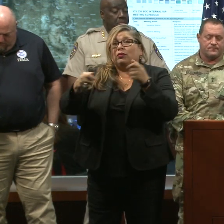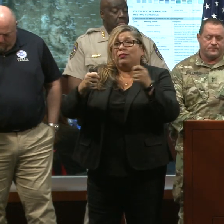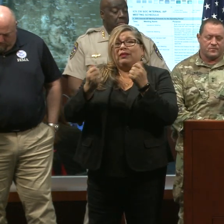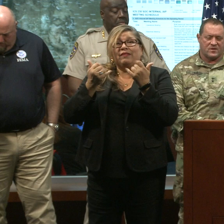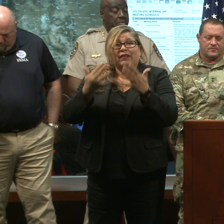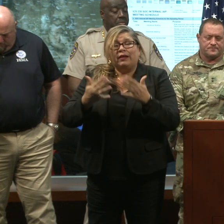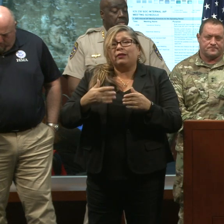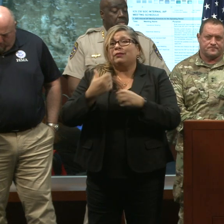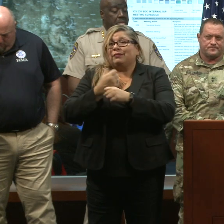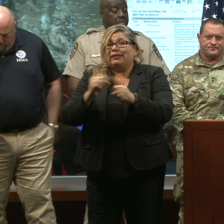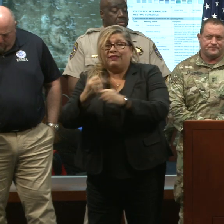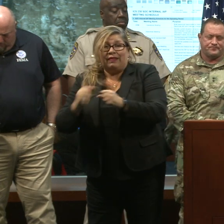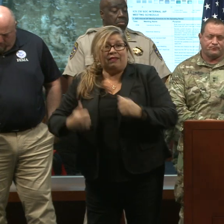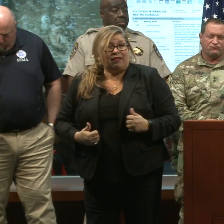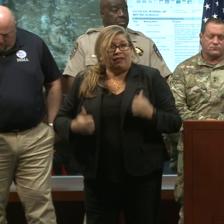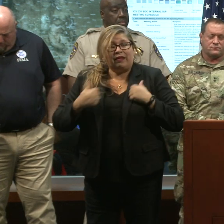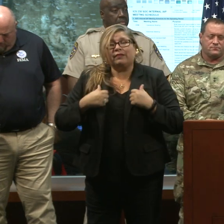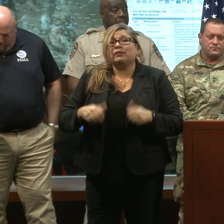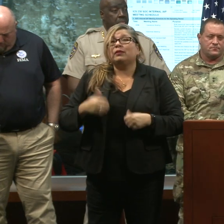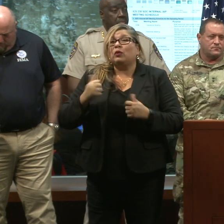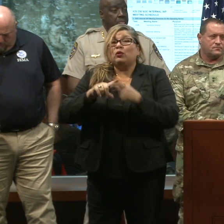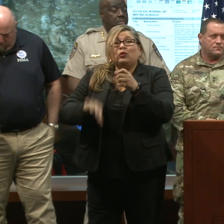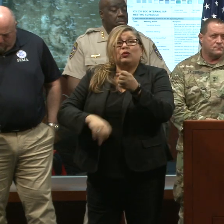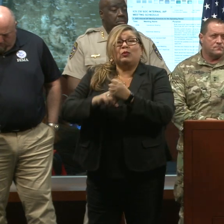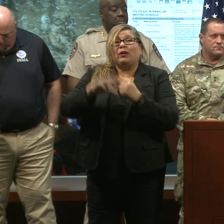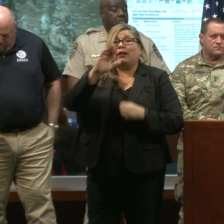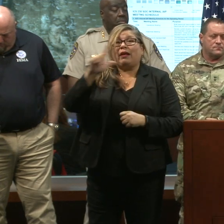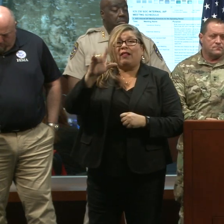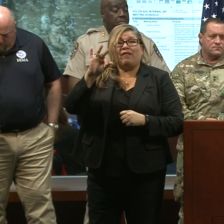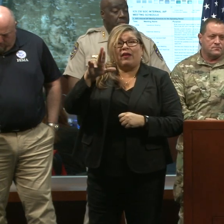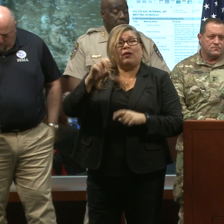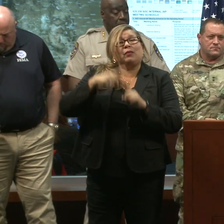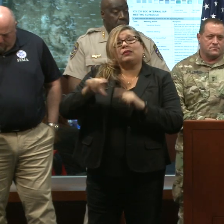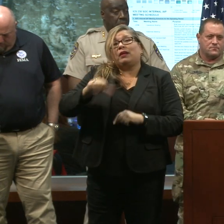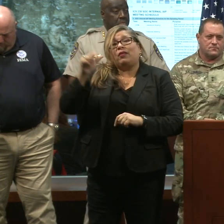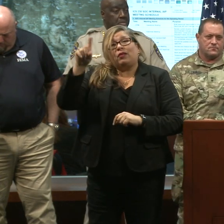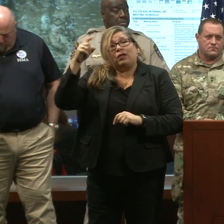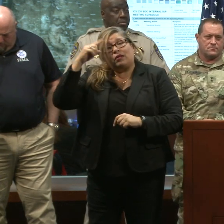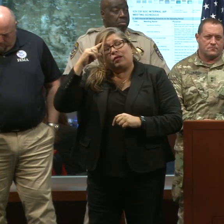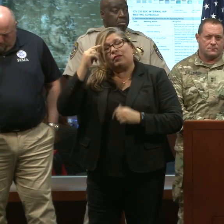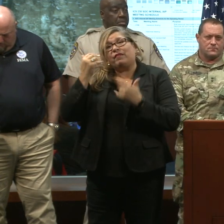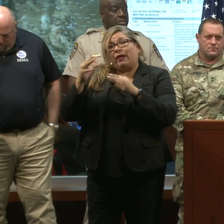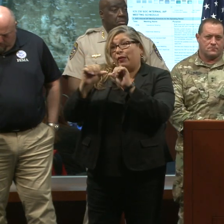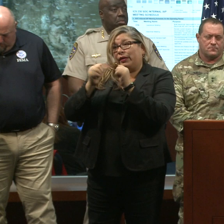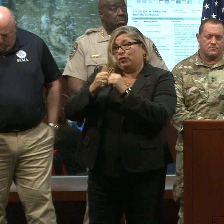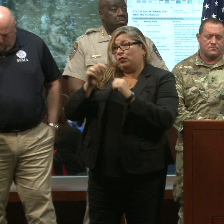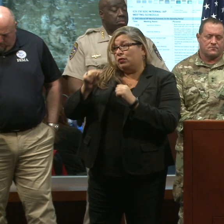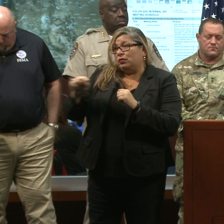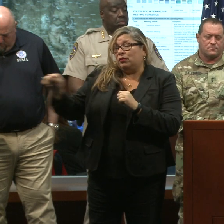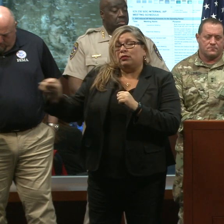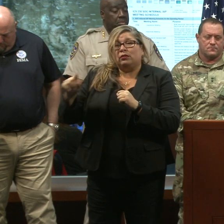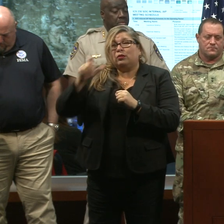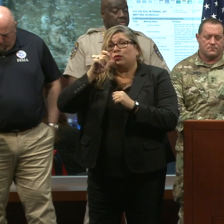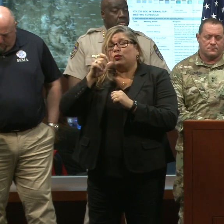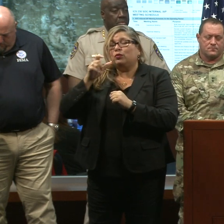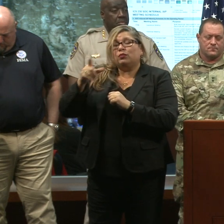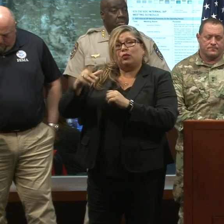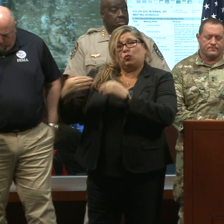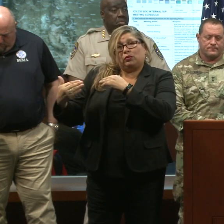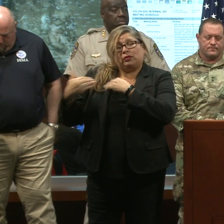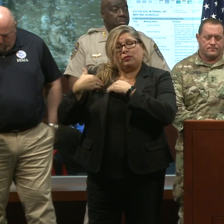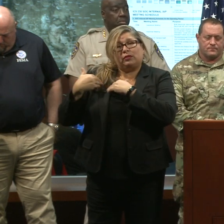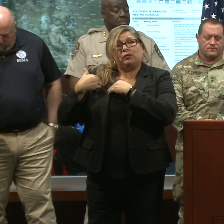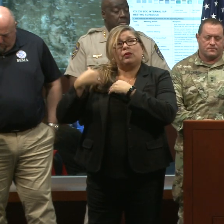life-saving operations, supporting Cal Fire and the other local government fire agencies that are directly responsible